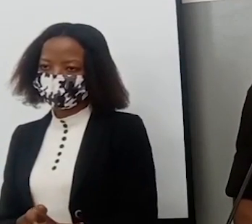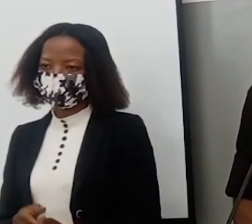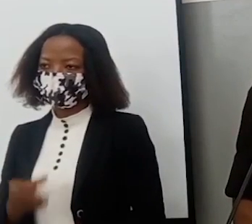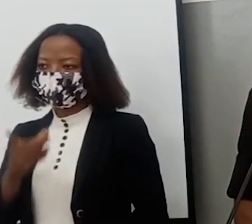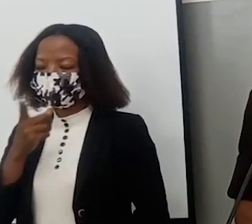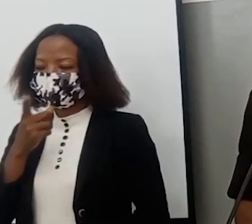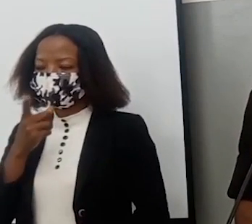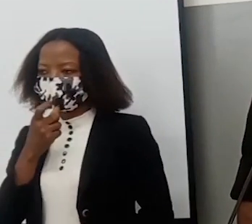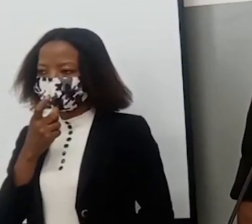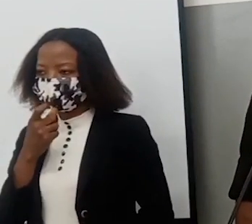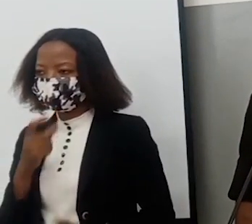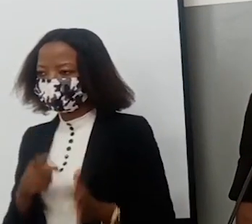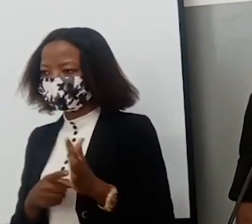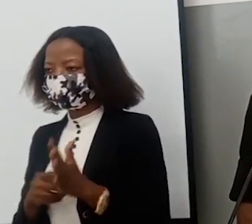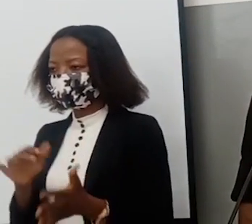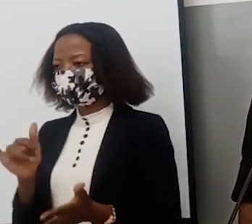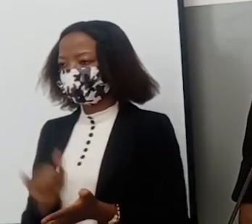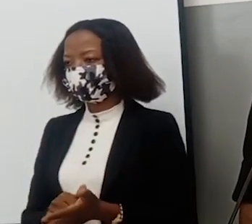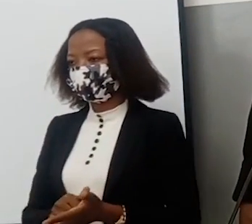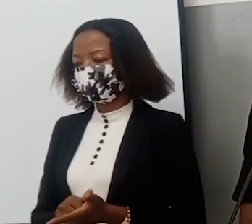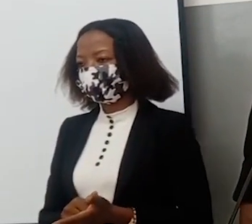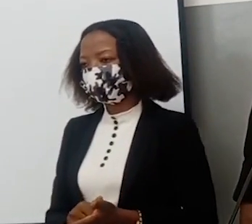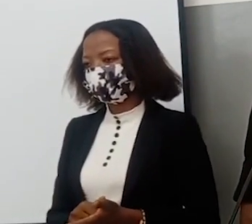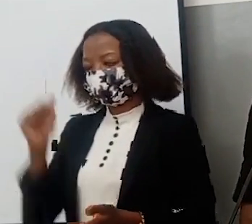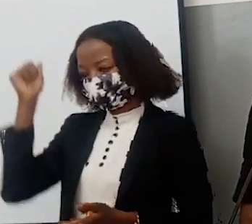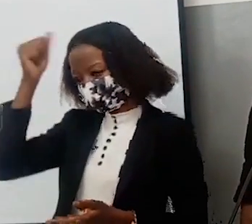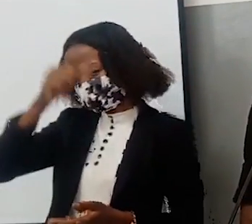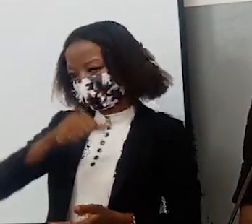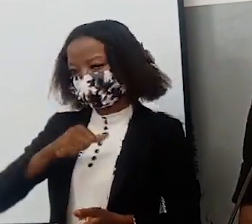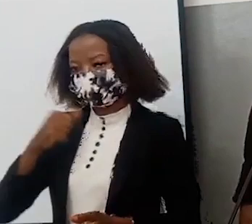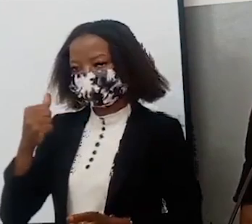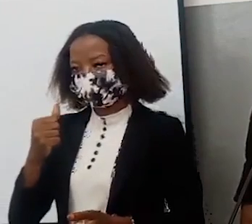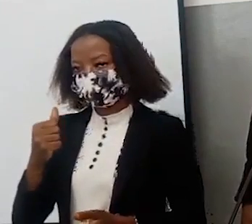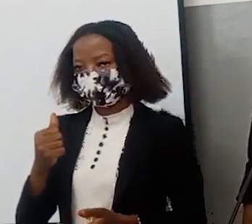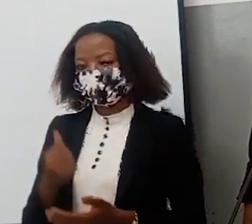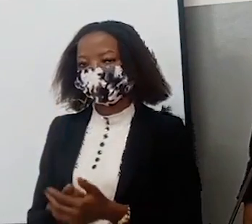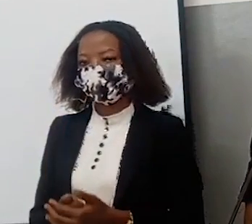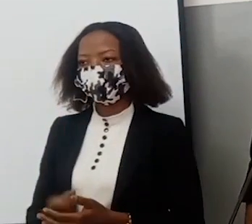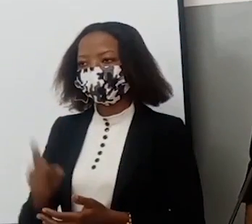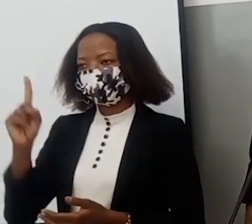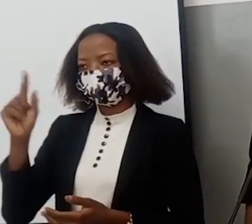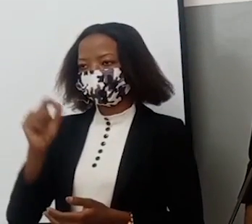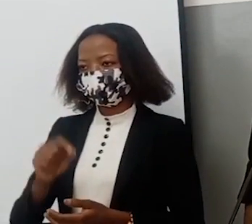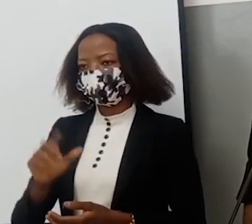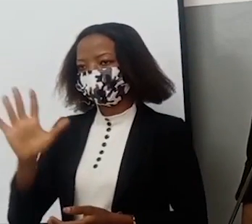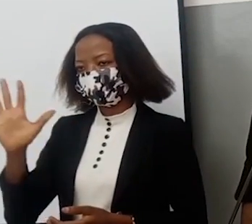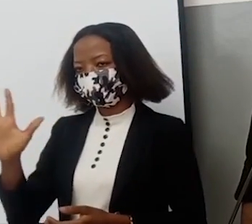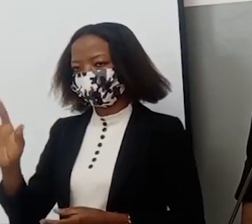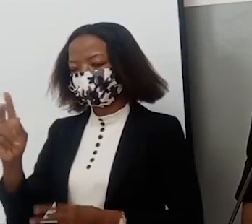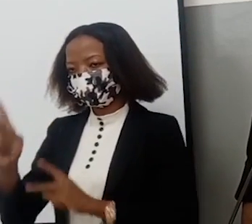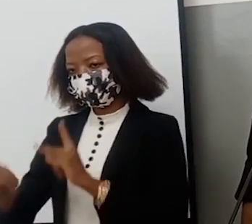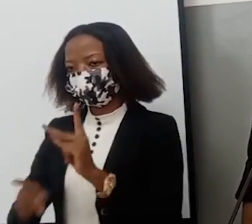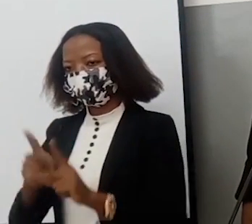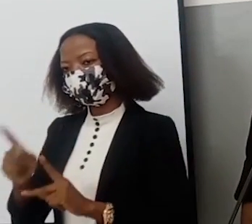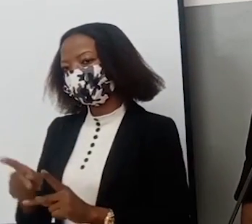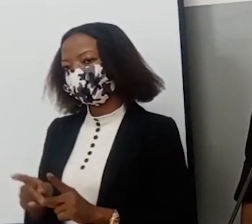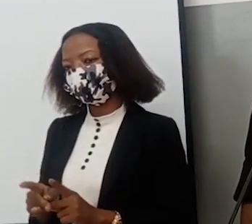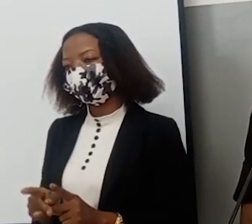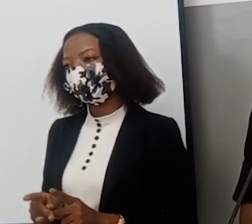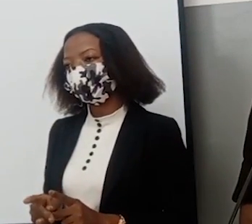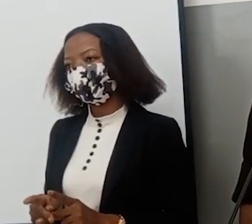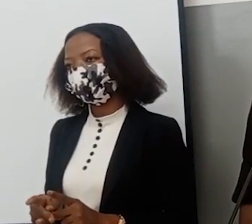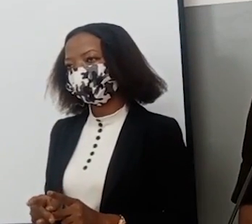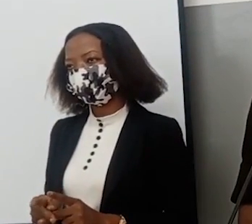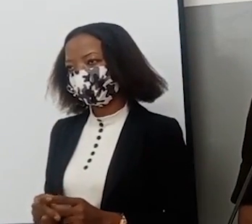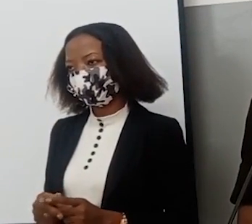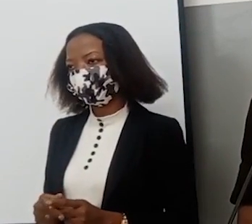was indicating Africa is yet to go beyond 1.5% of its population. So we are yet to vaccinate